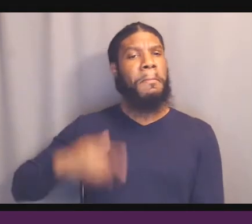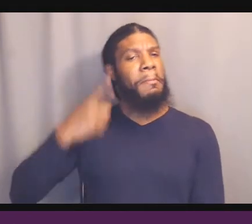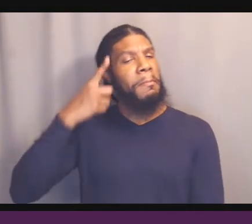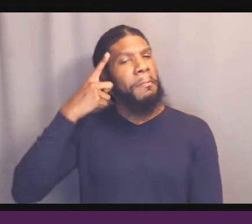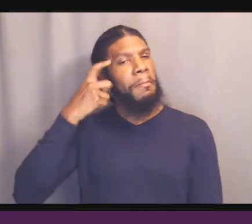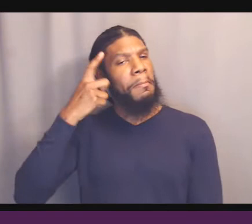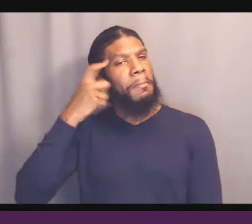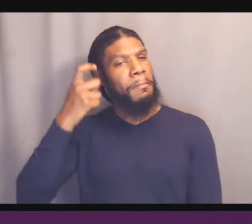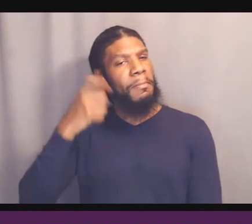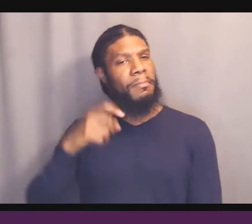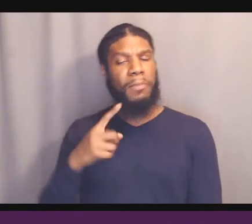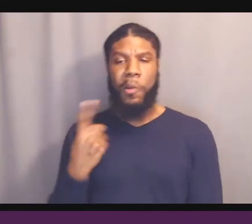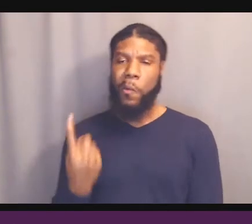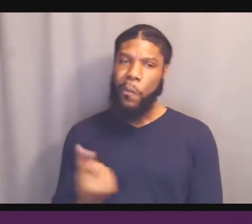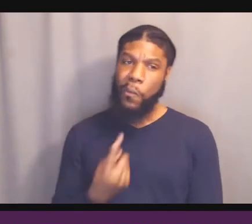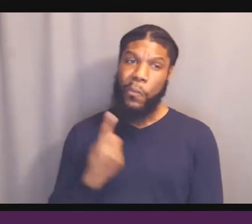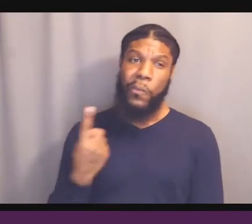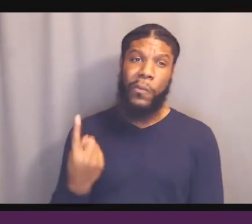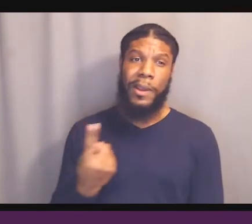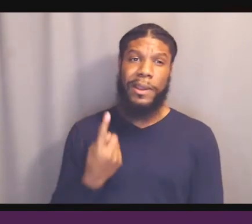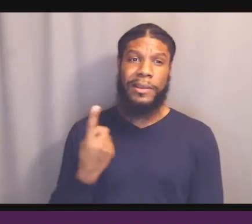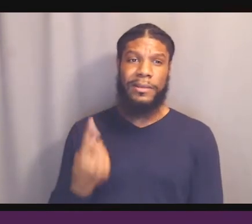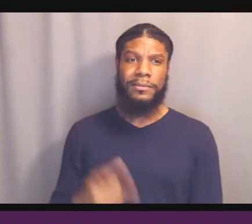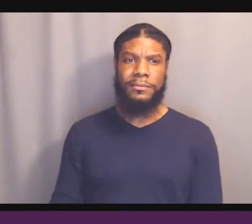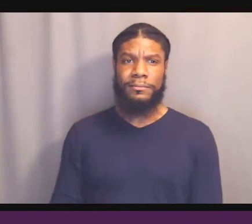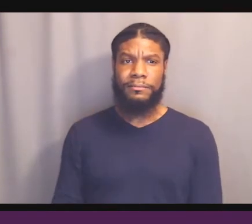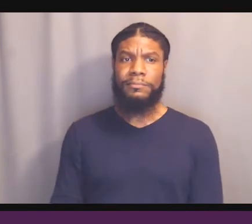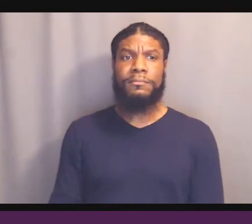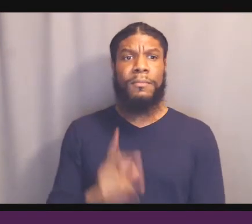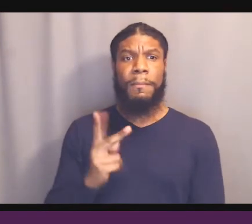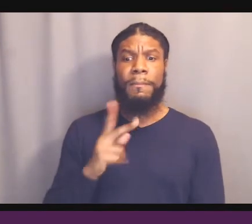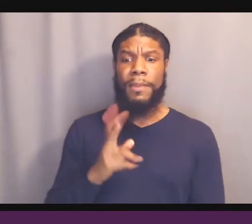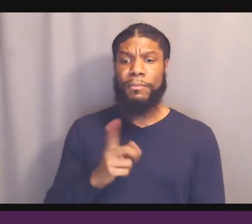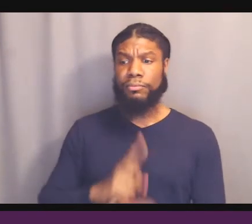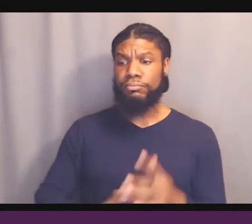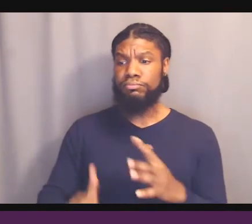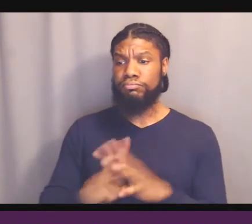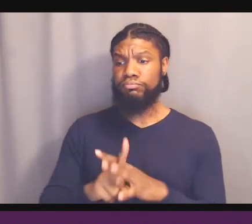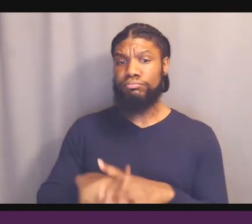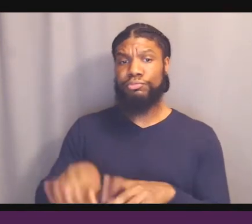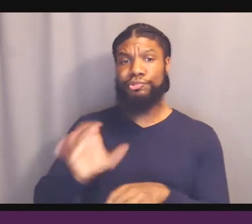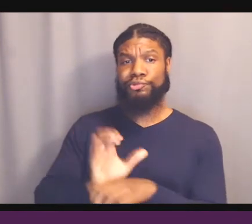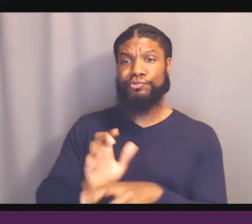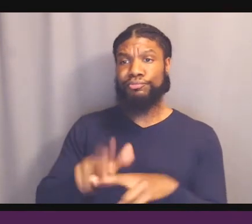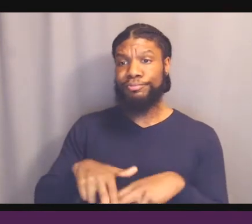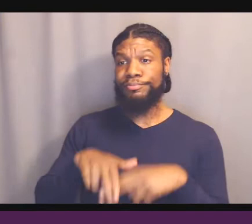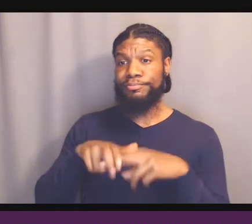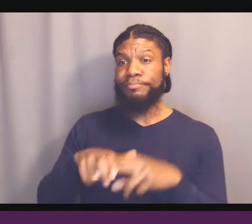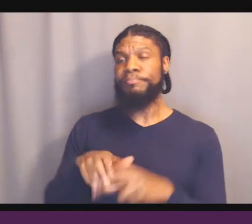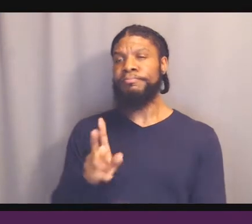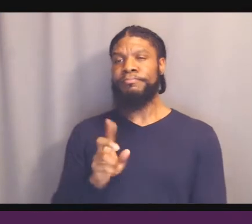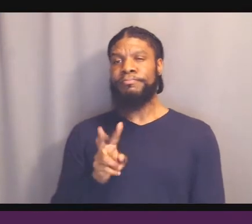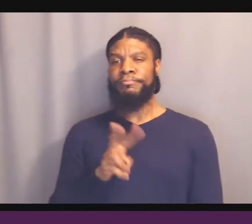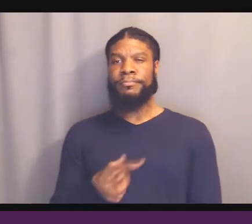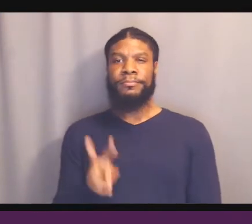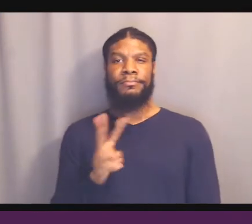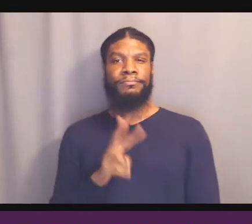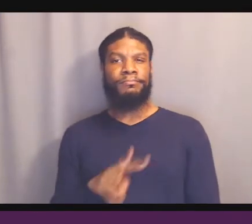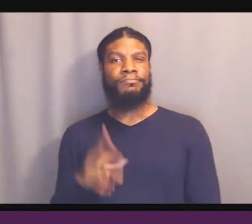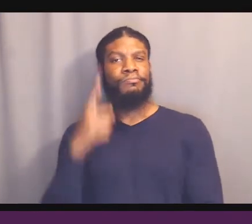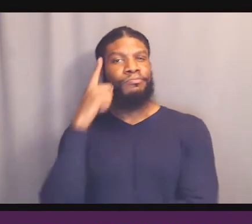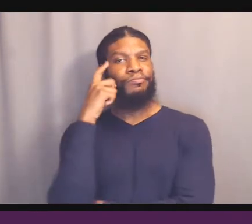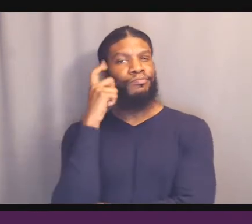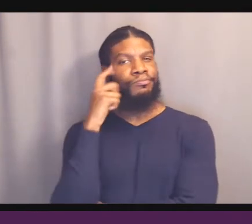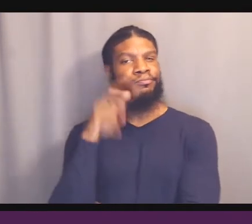attached to all of the bold proclamations we make about the promise without helping